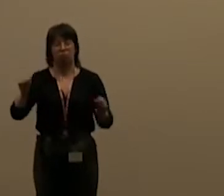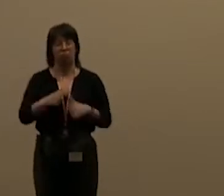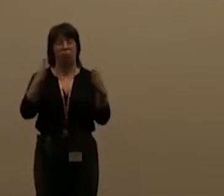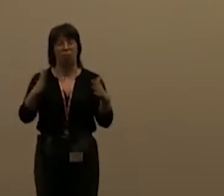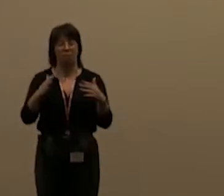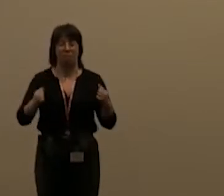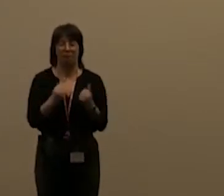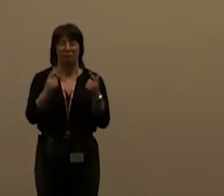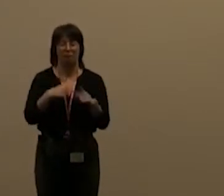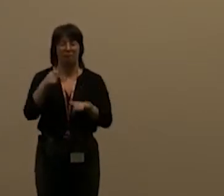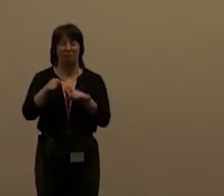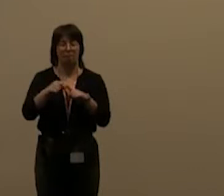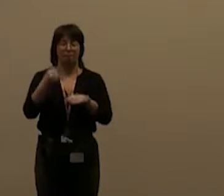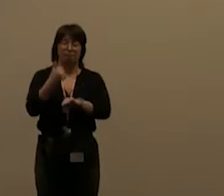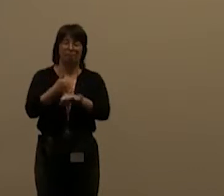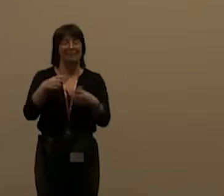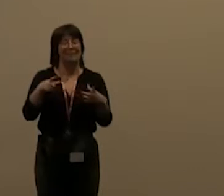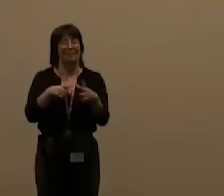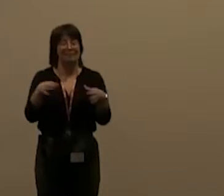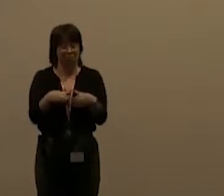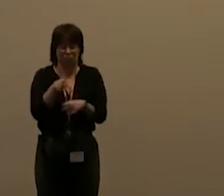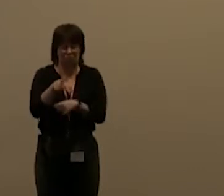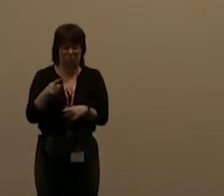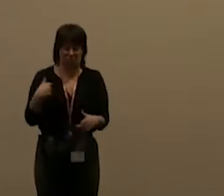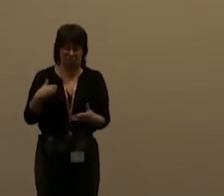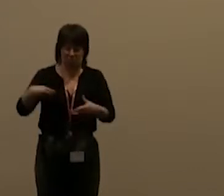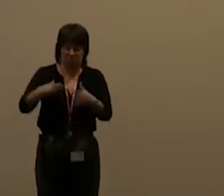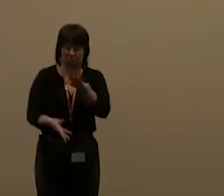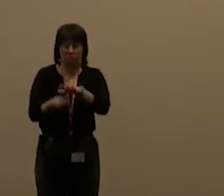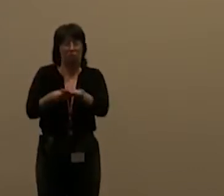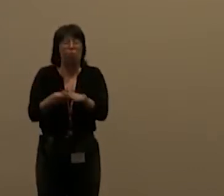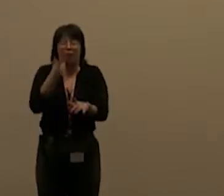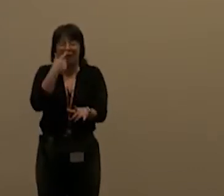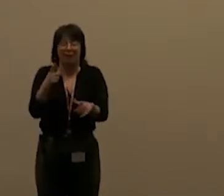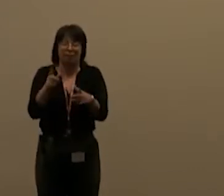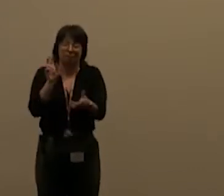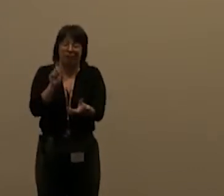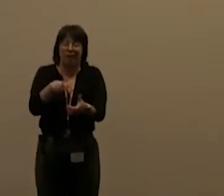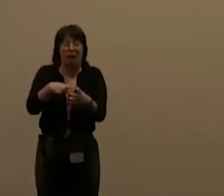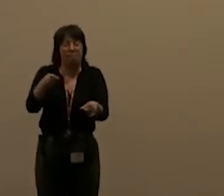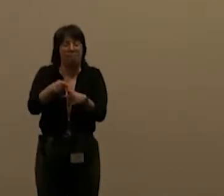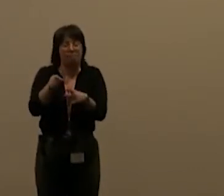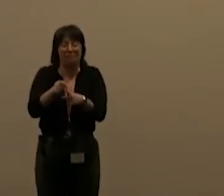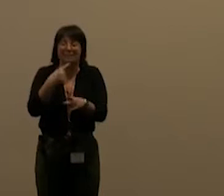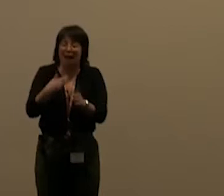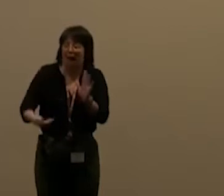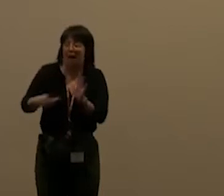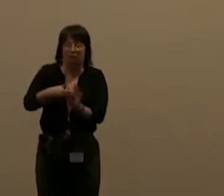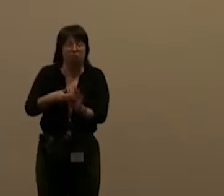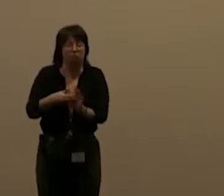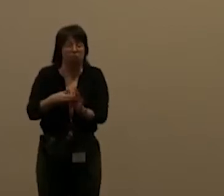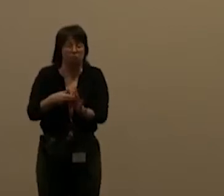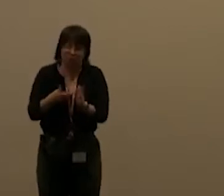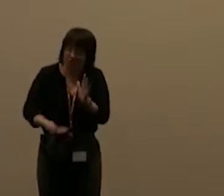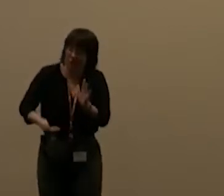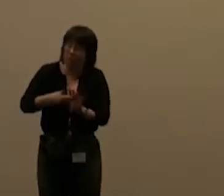Apps application for Teams. And if you haven't installed this before, you can click on Apps and just do a search for Power Apps and add that in. So this is actually adding